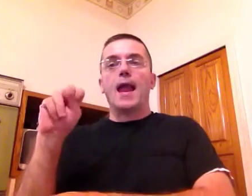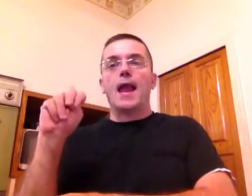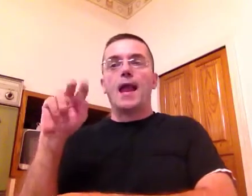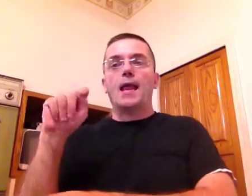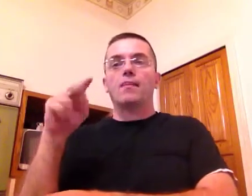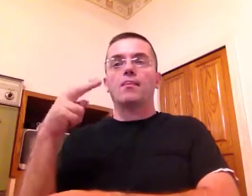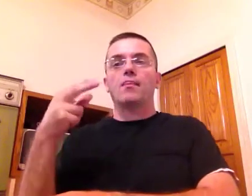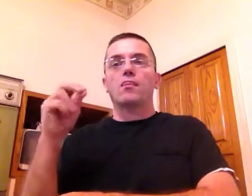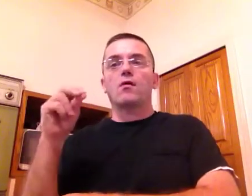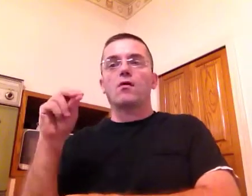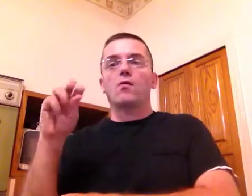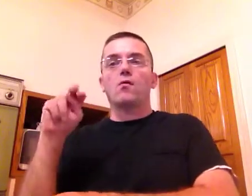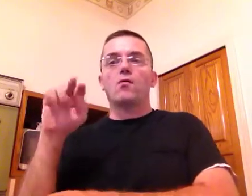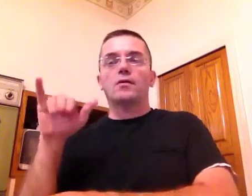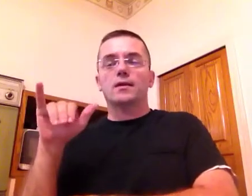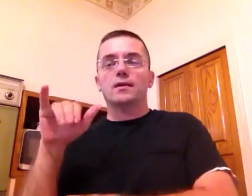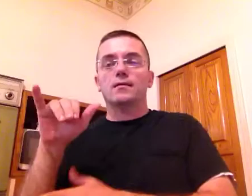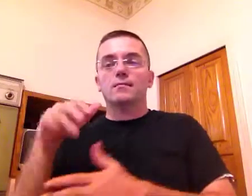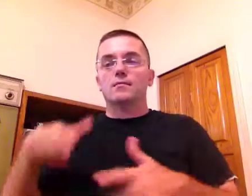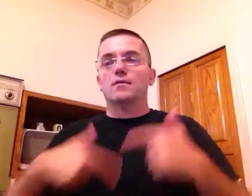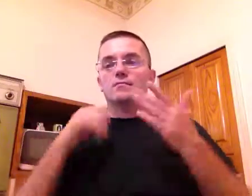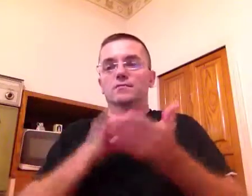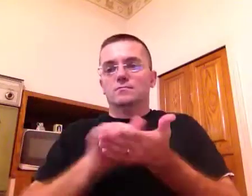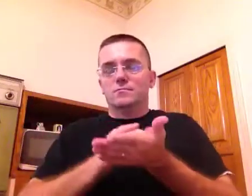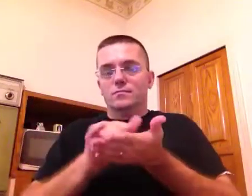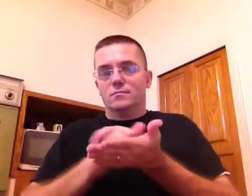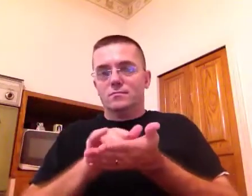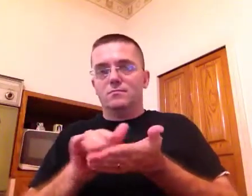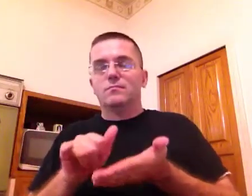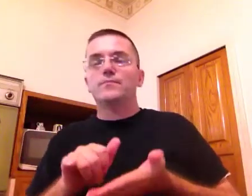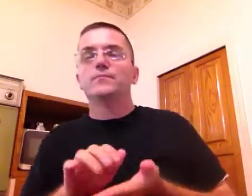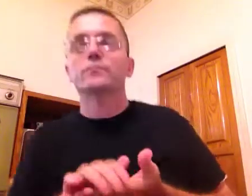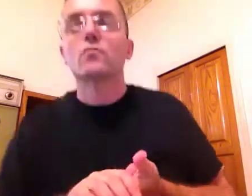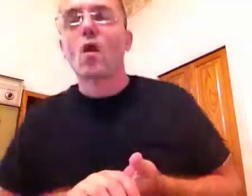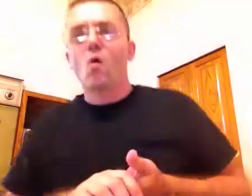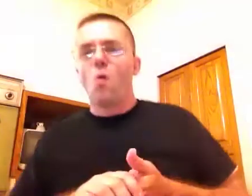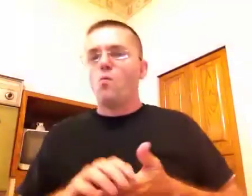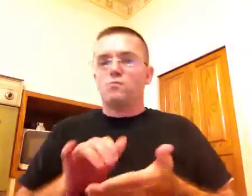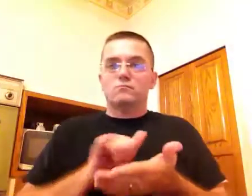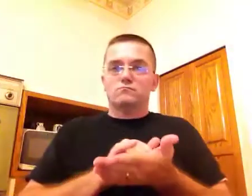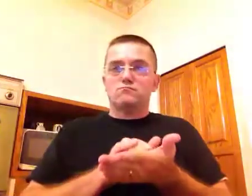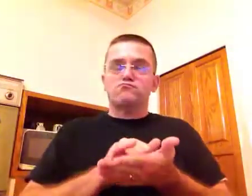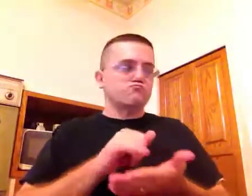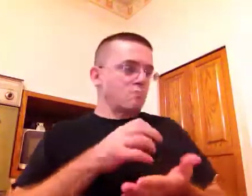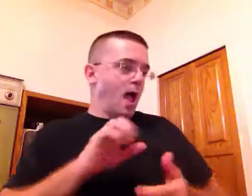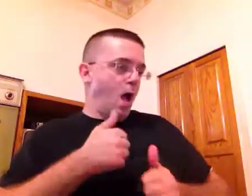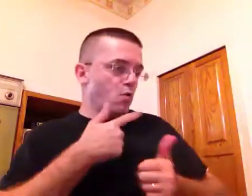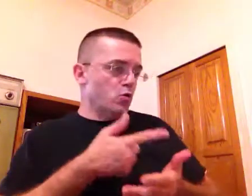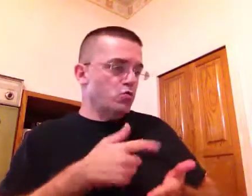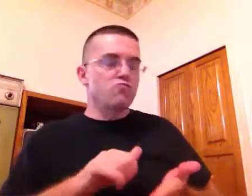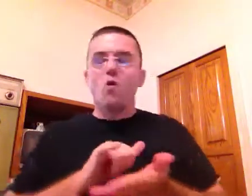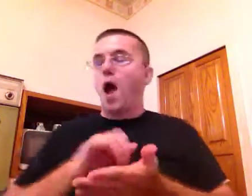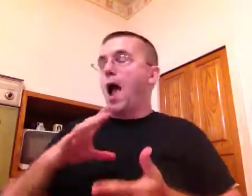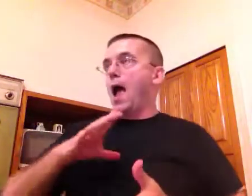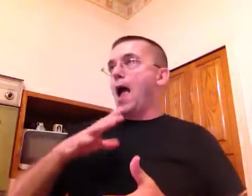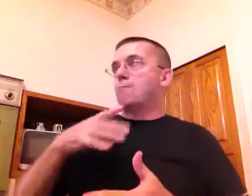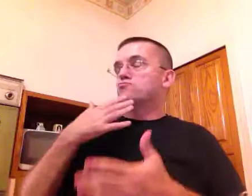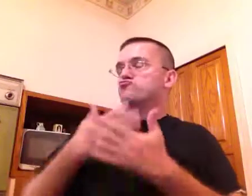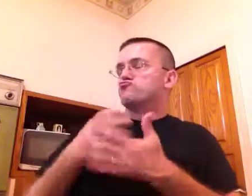Dave Ramsey Show. How you doing, Dave? Like your show. Thank you, sir. A lot of good work, help a lot of people. Thank you, sir. I'll be brief. I got an opportunity